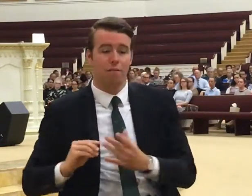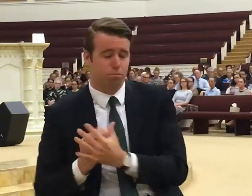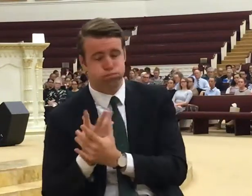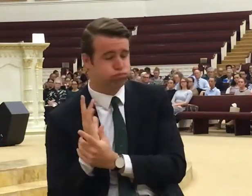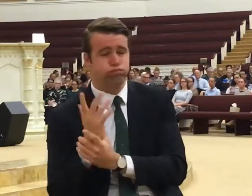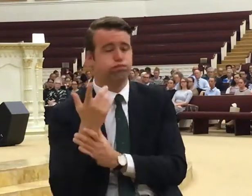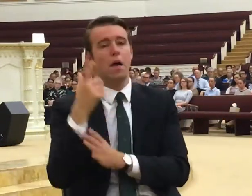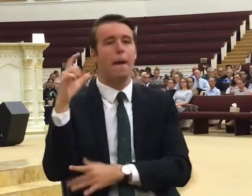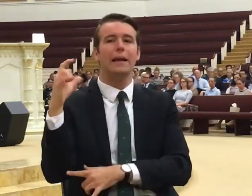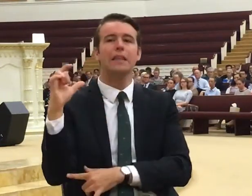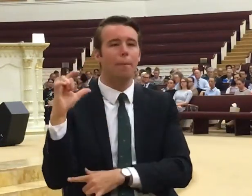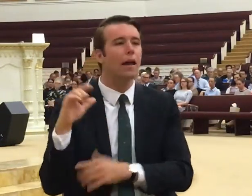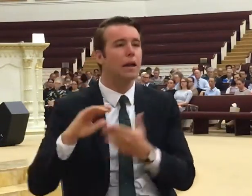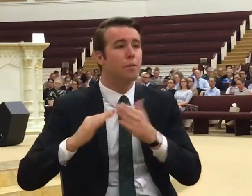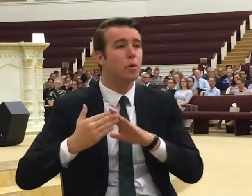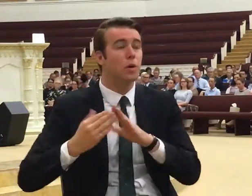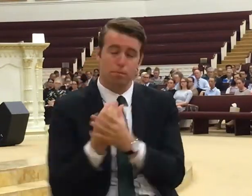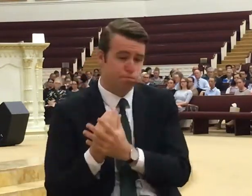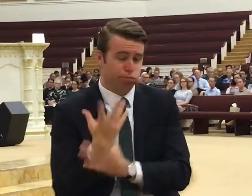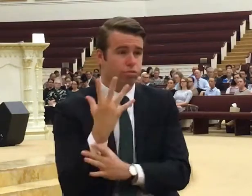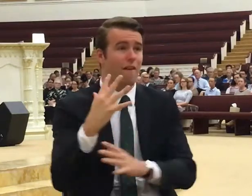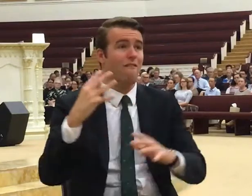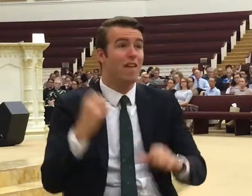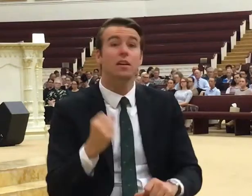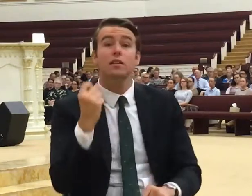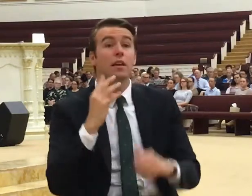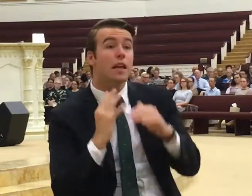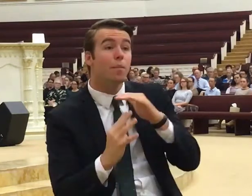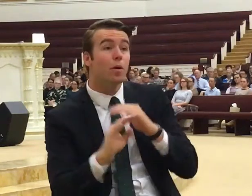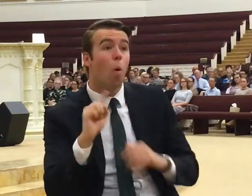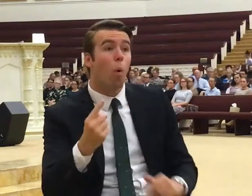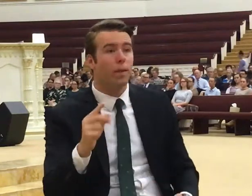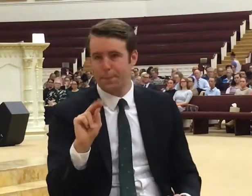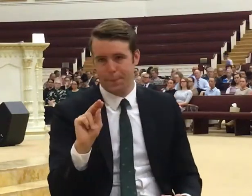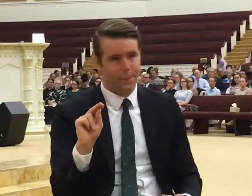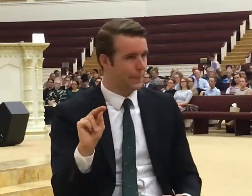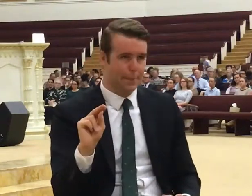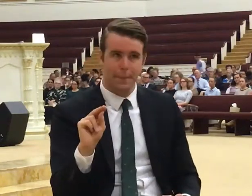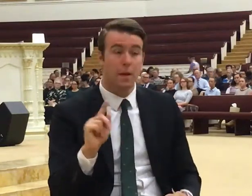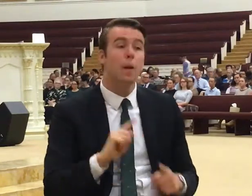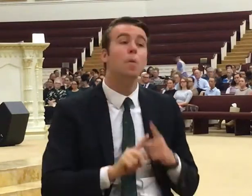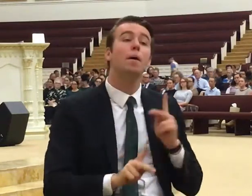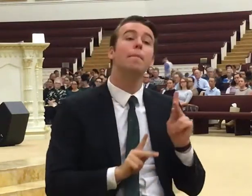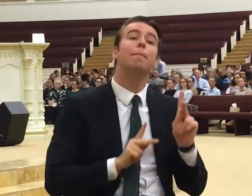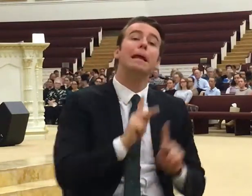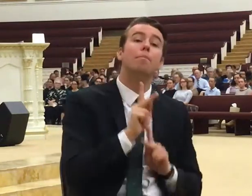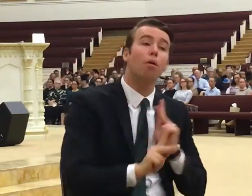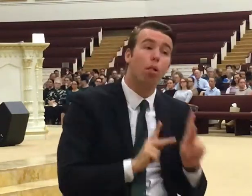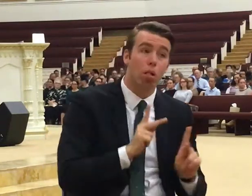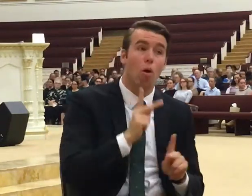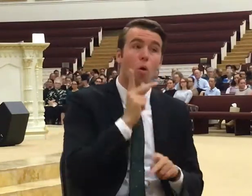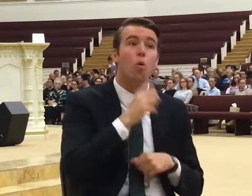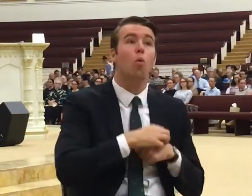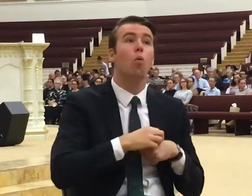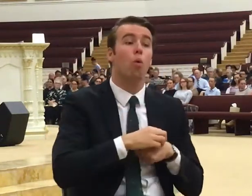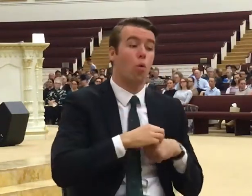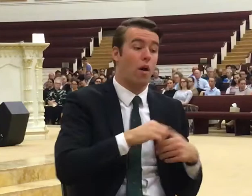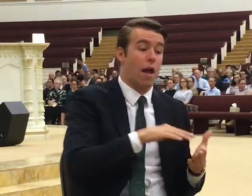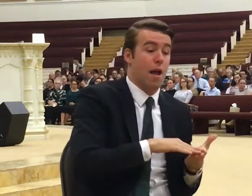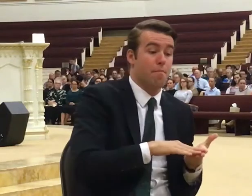Islamic community, not just of immigrants, but people that are